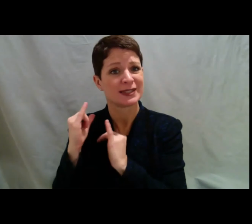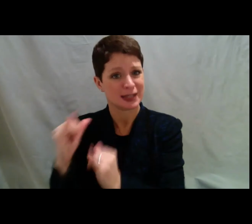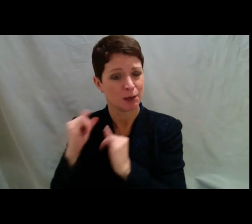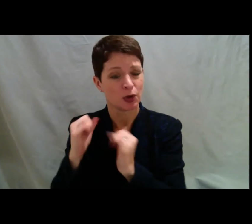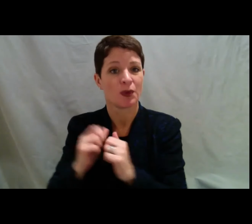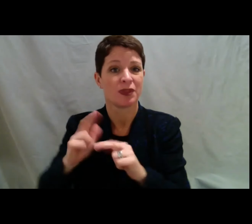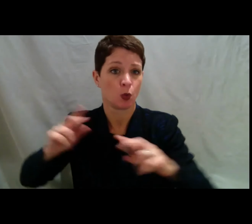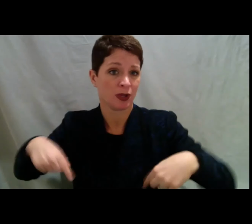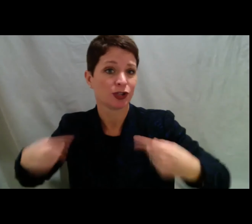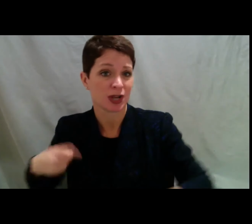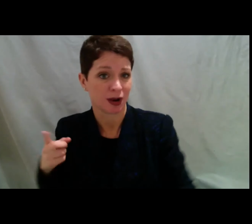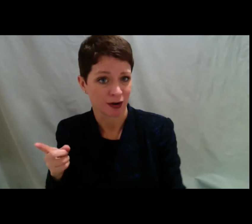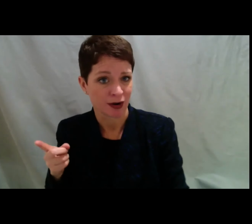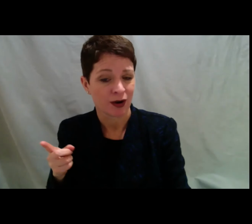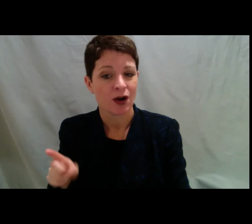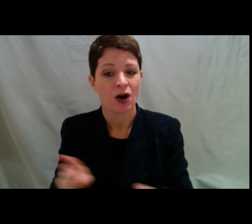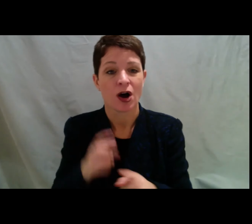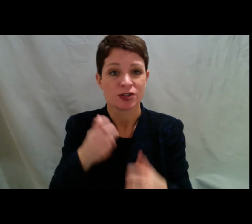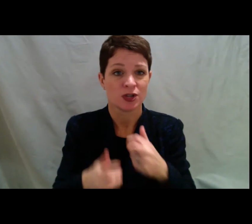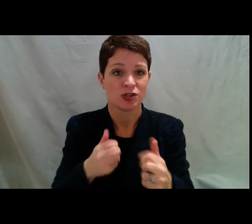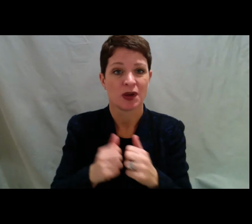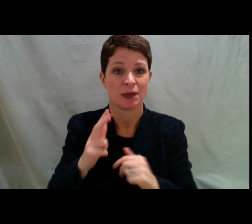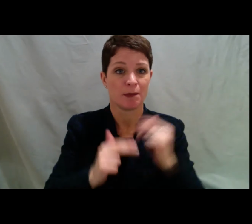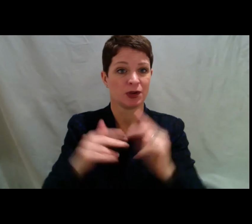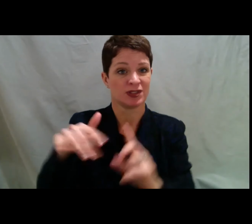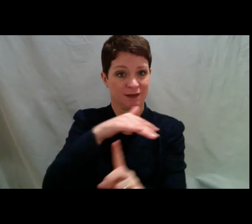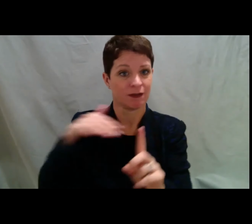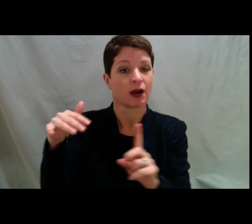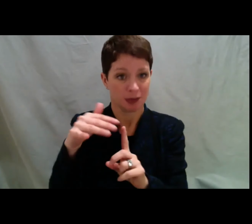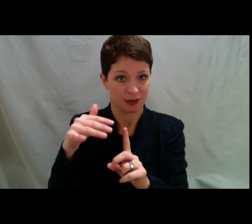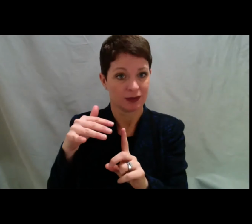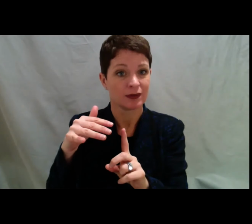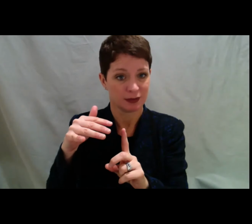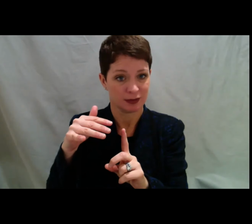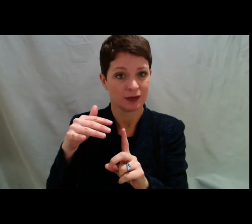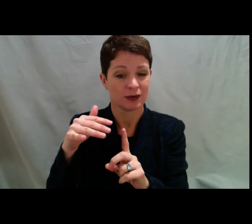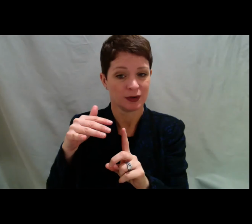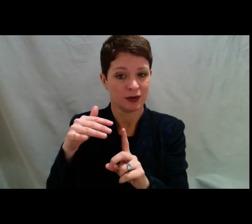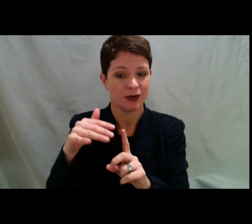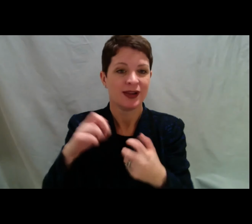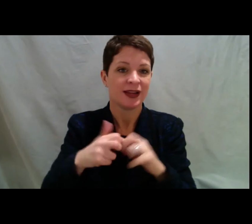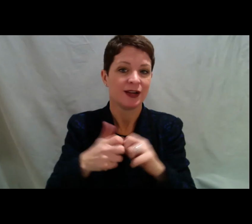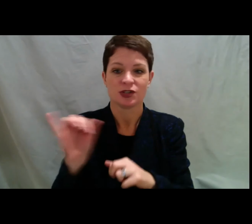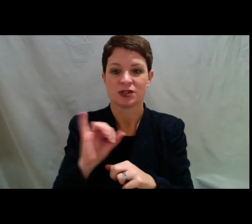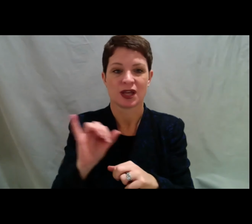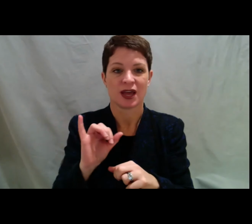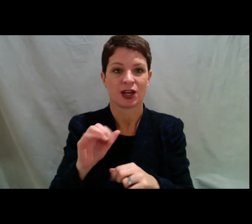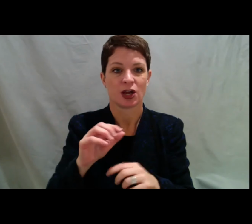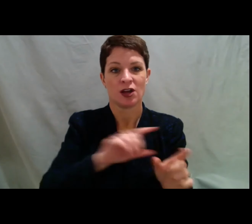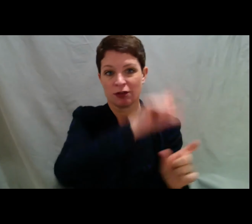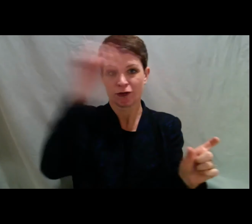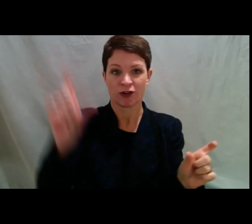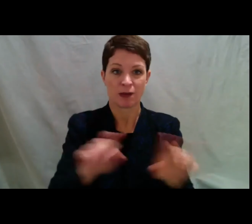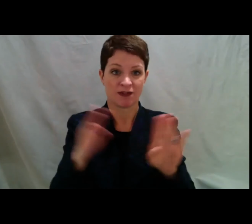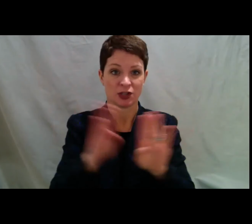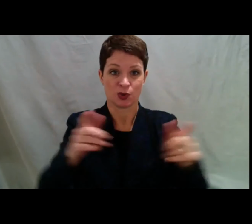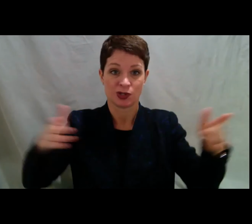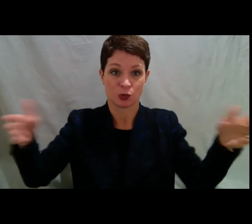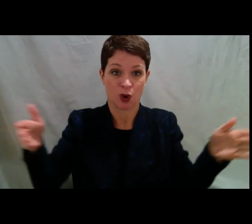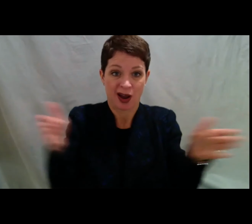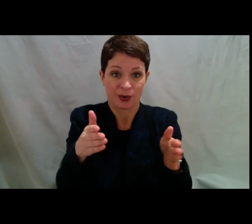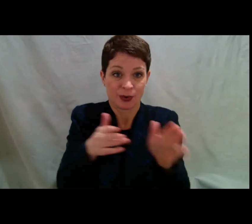wheelchair. There's also issues about the built environment in terms of issues like how wide door frames are and so on. There's also